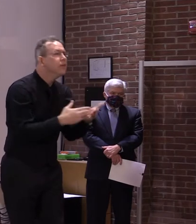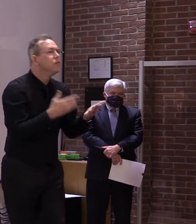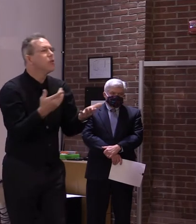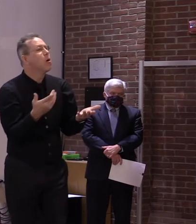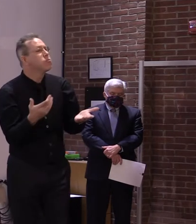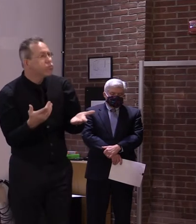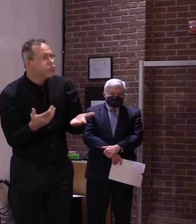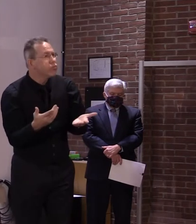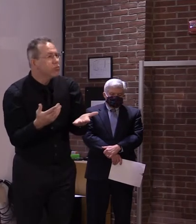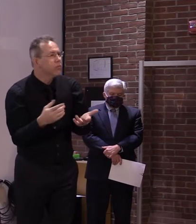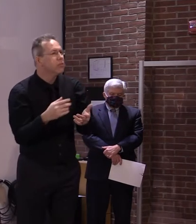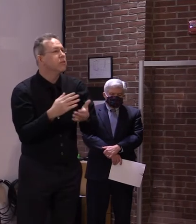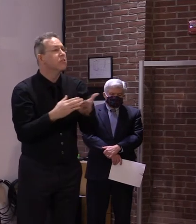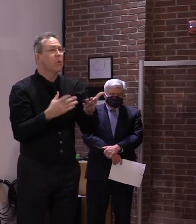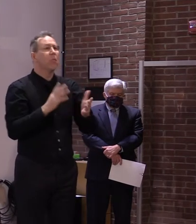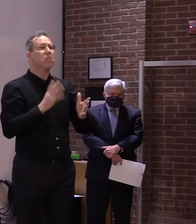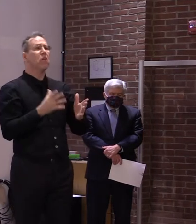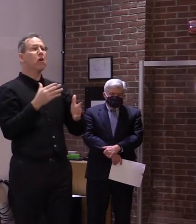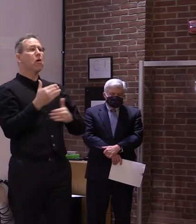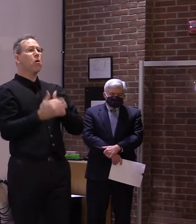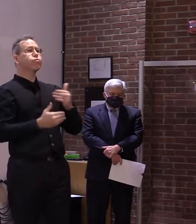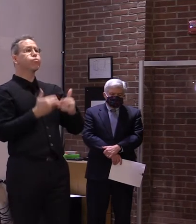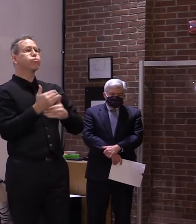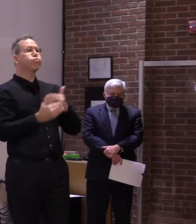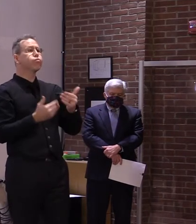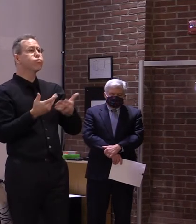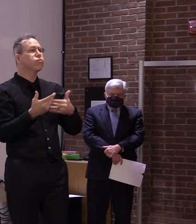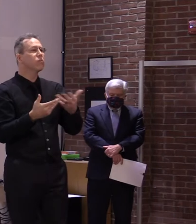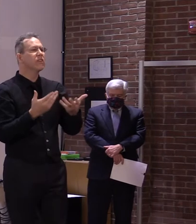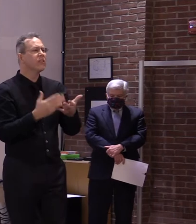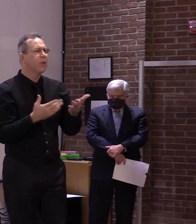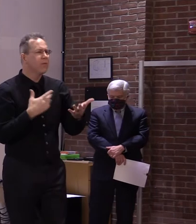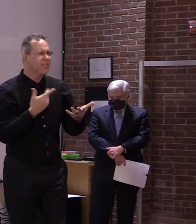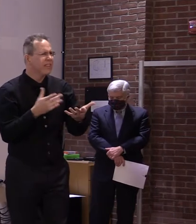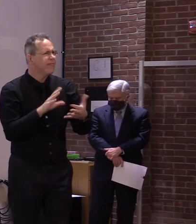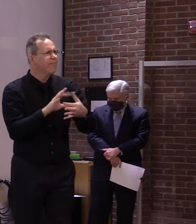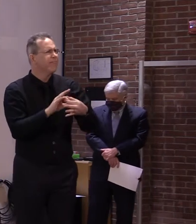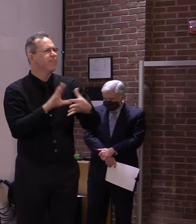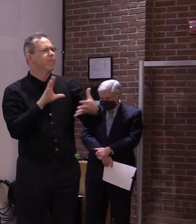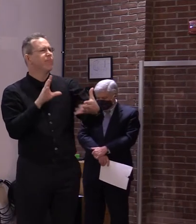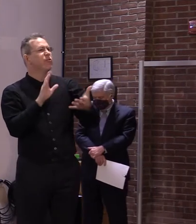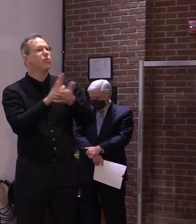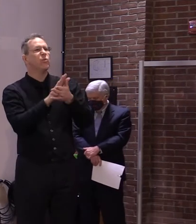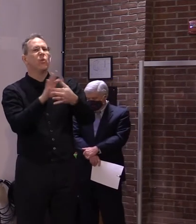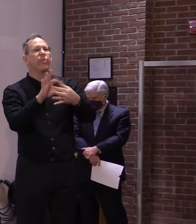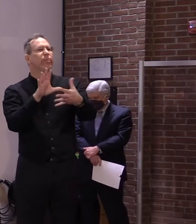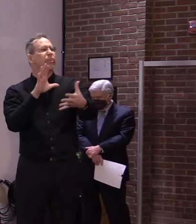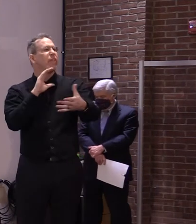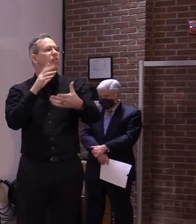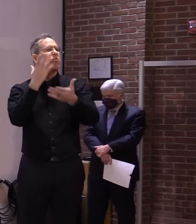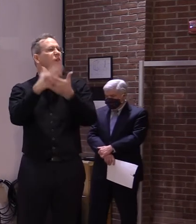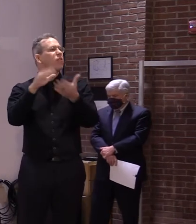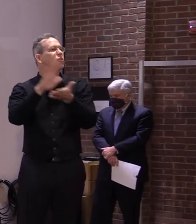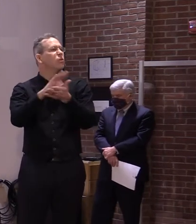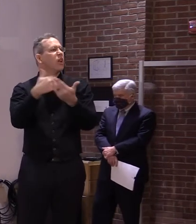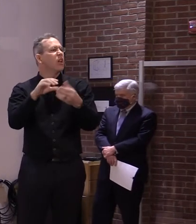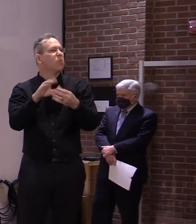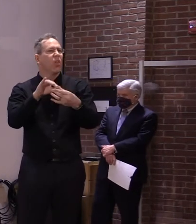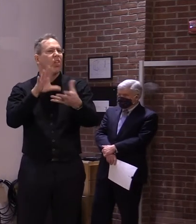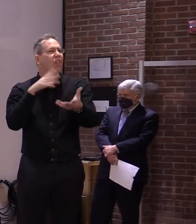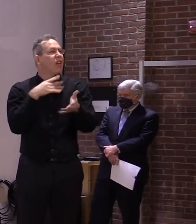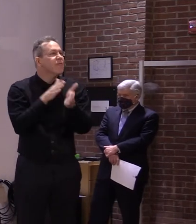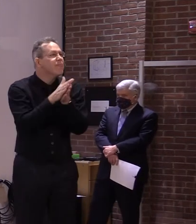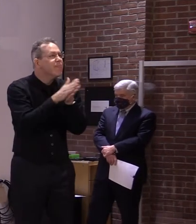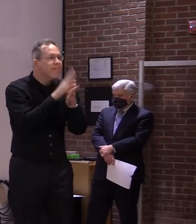substantially disengaged from school at risk of dropping out we have more of our high achieving students with tremendously high stress levels than